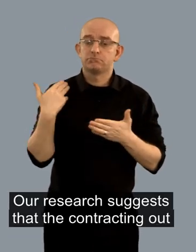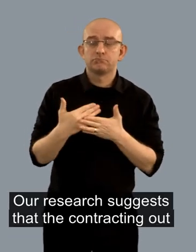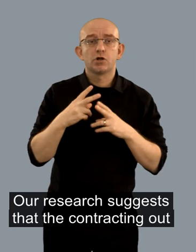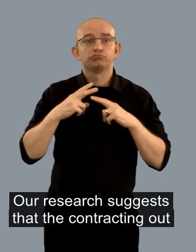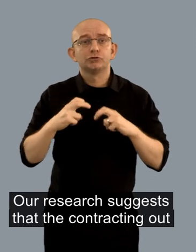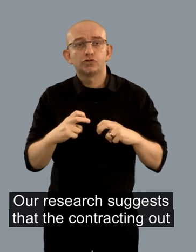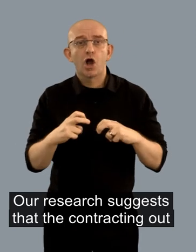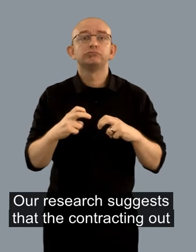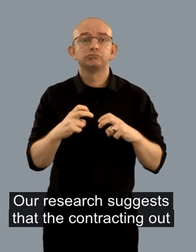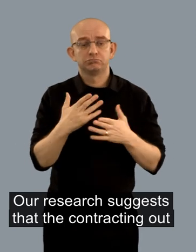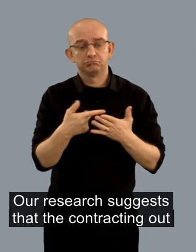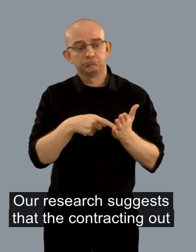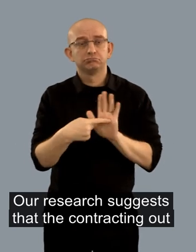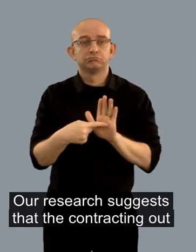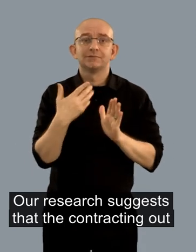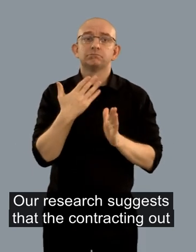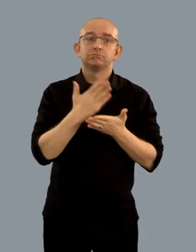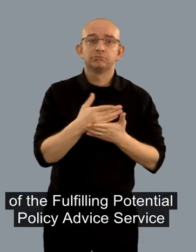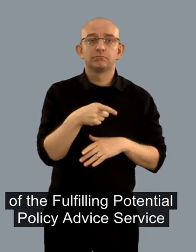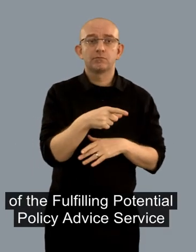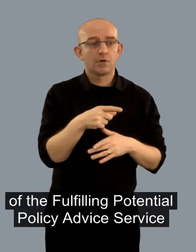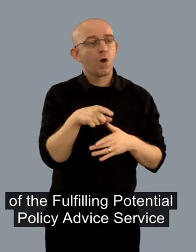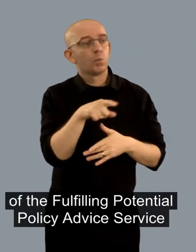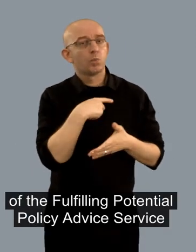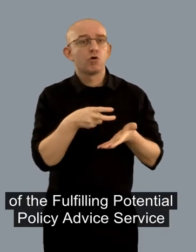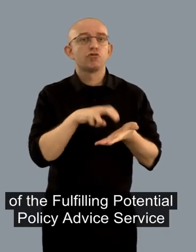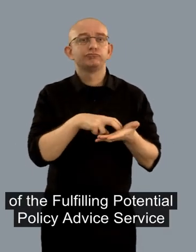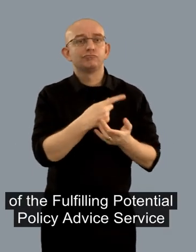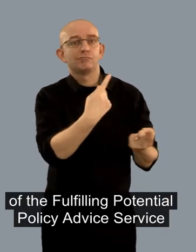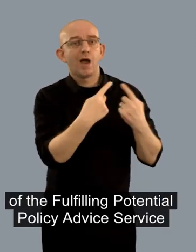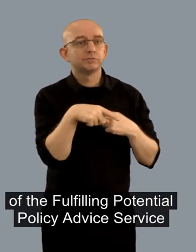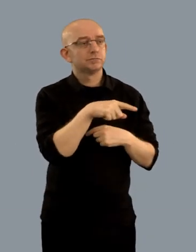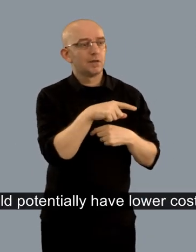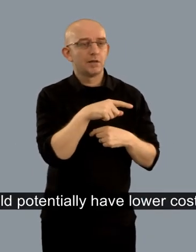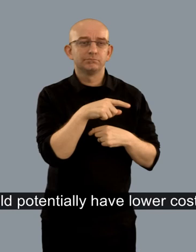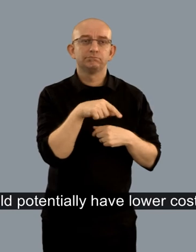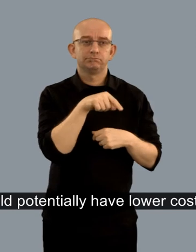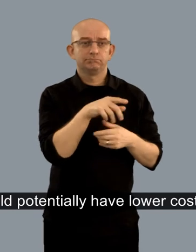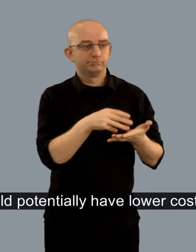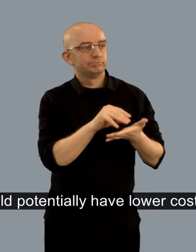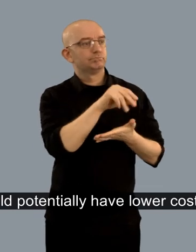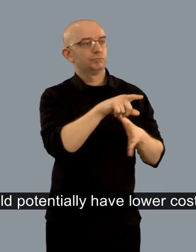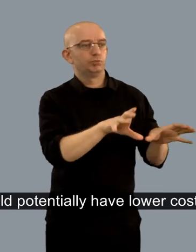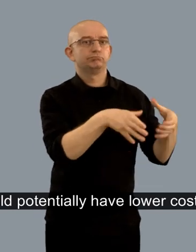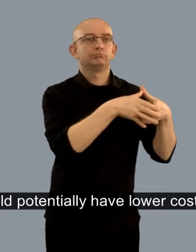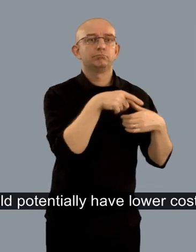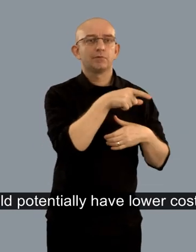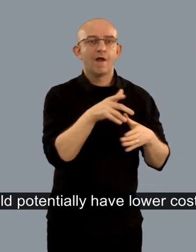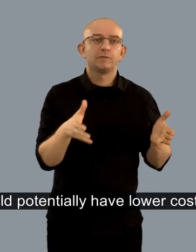Our research suggests that the contracting out of the Fulfilling Potential Policy Advice Service would potentially have